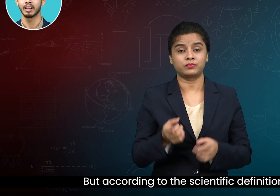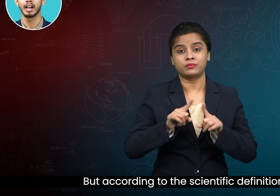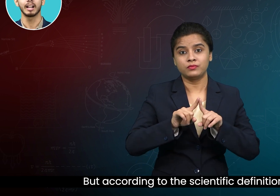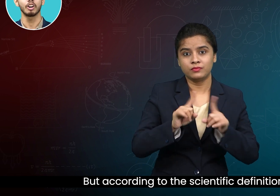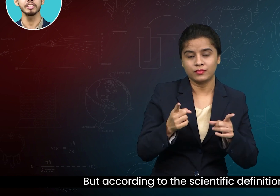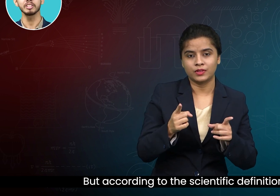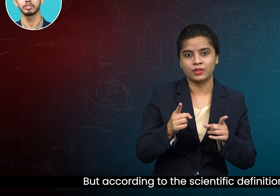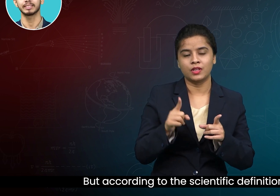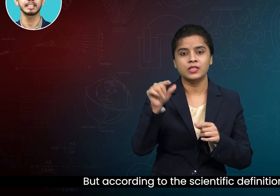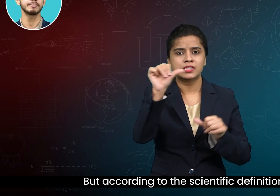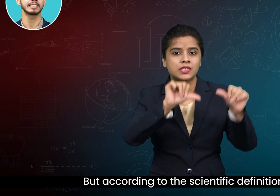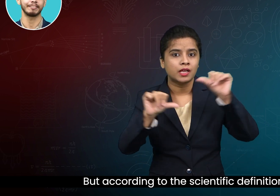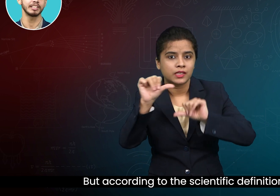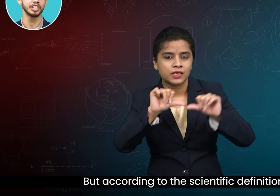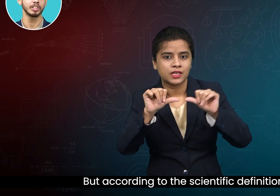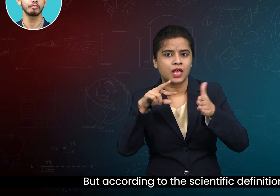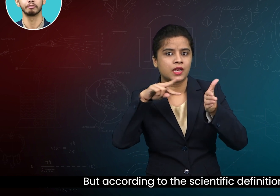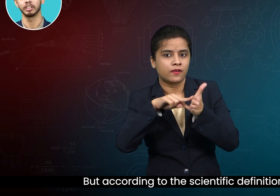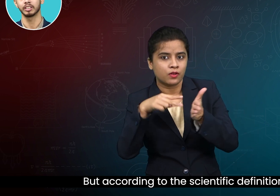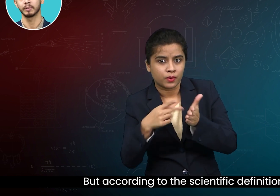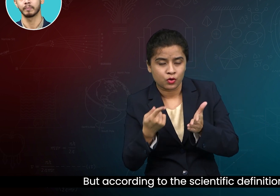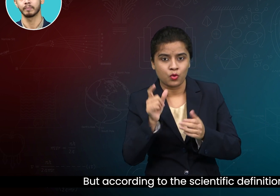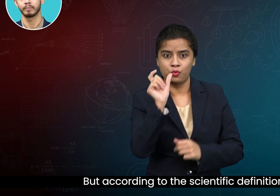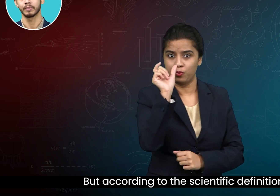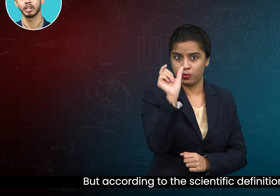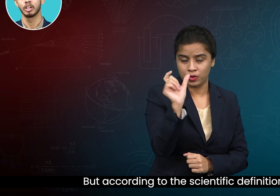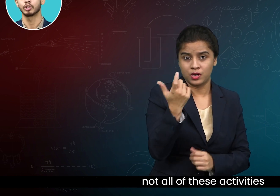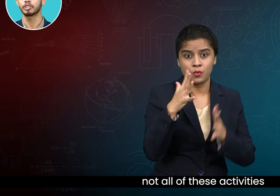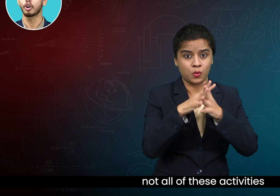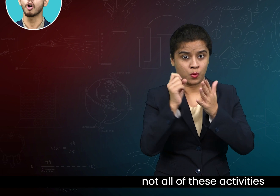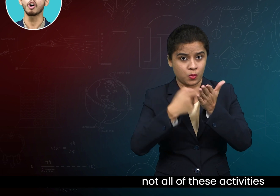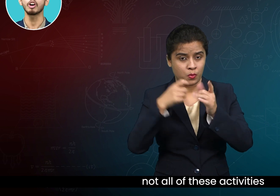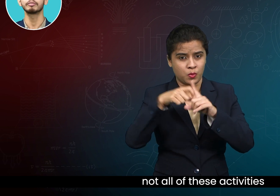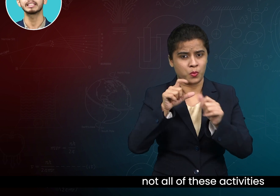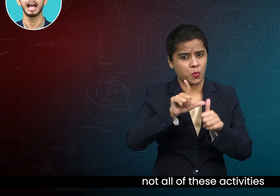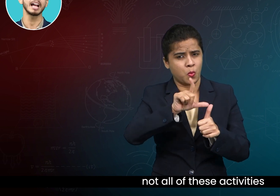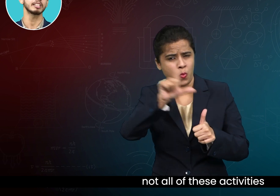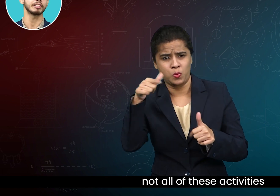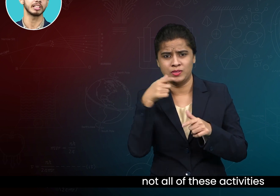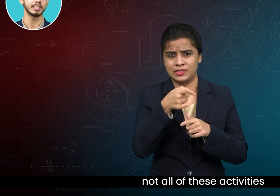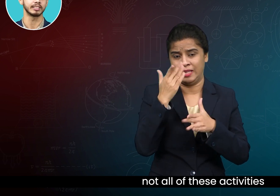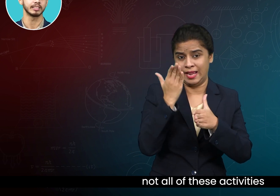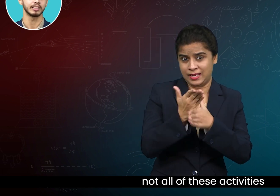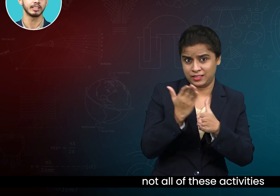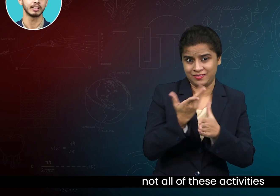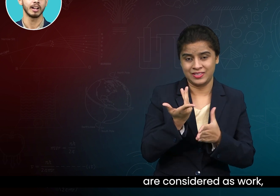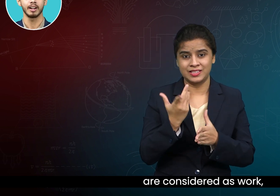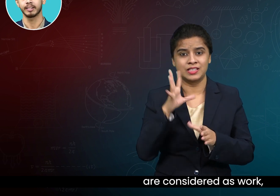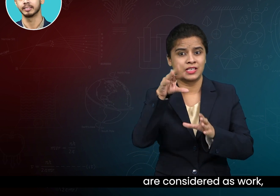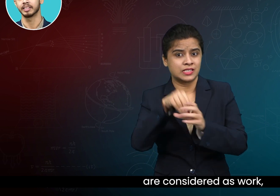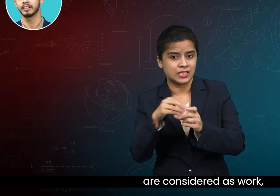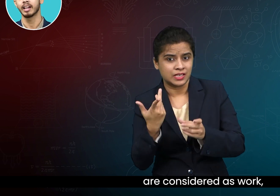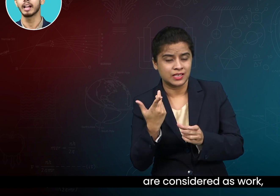But according to the scientific definition of work, not all of these activities